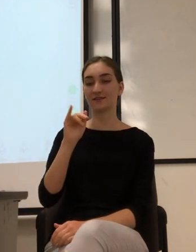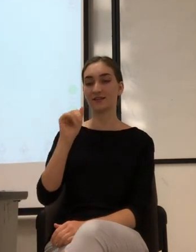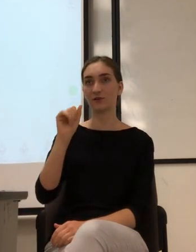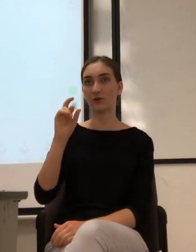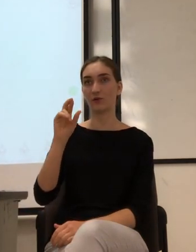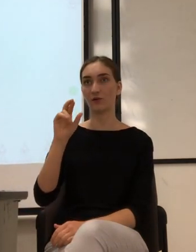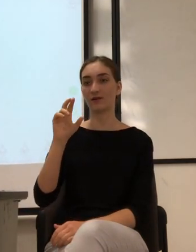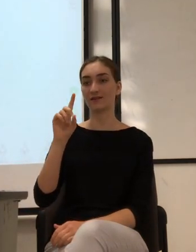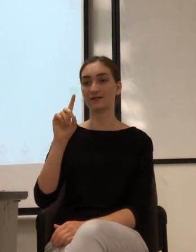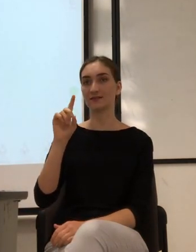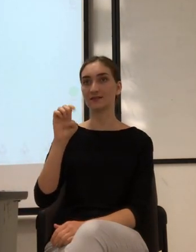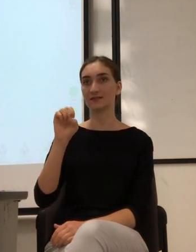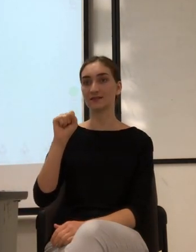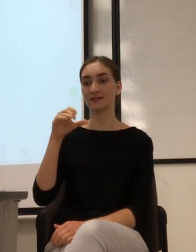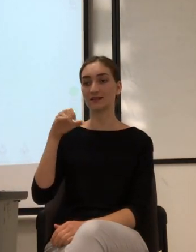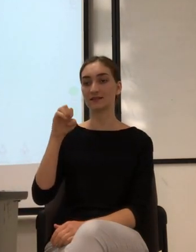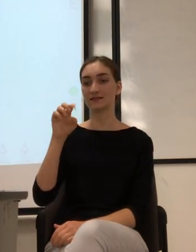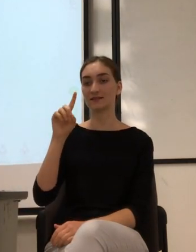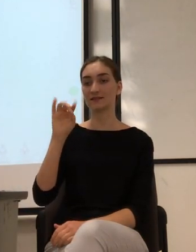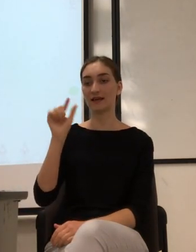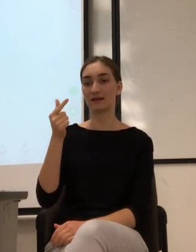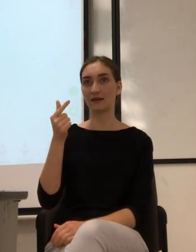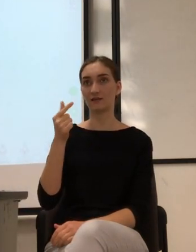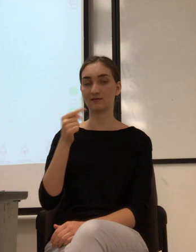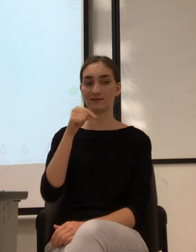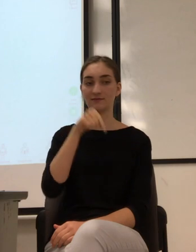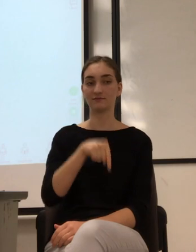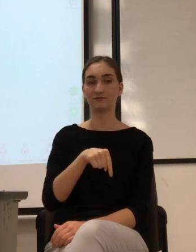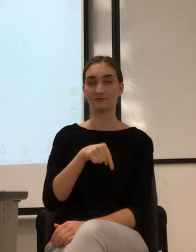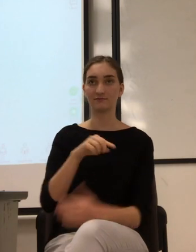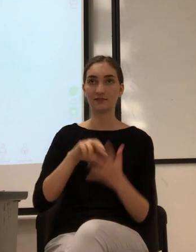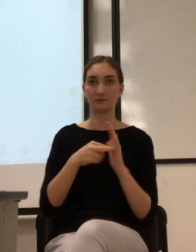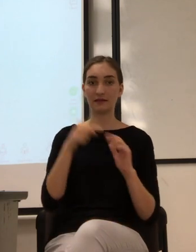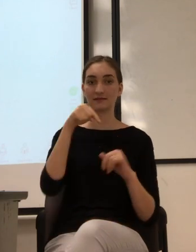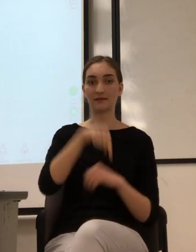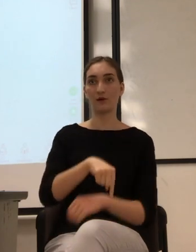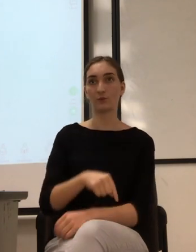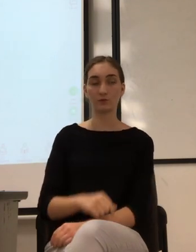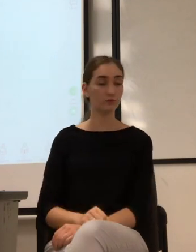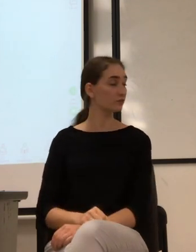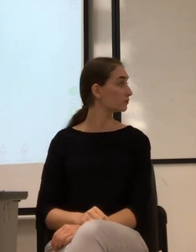artery. It's called both. Let me highlight it.